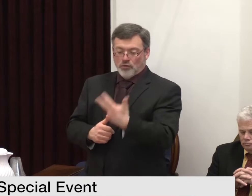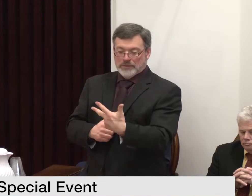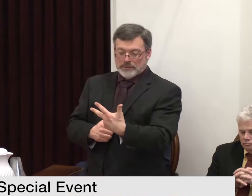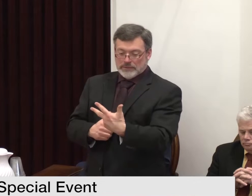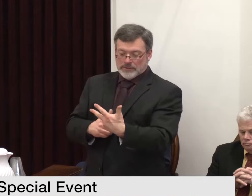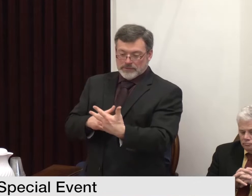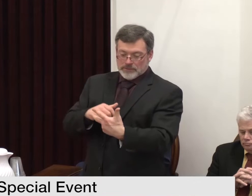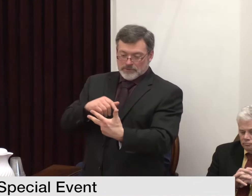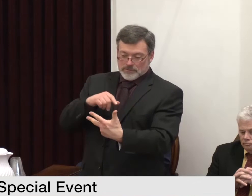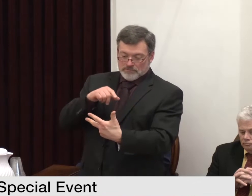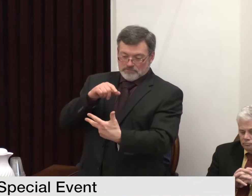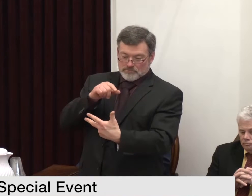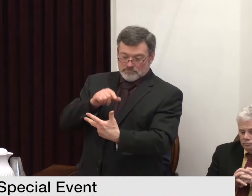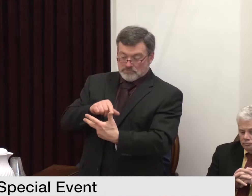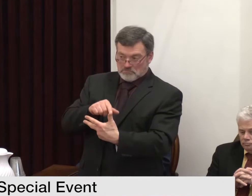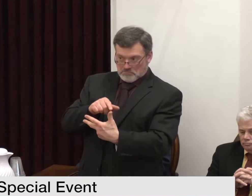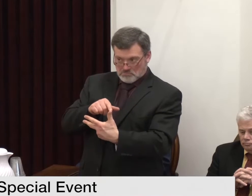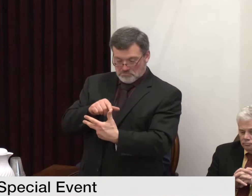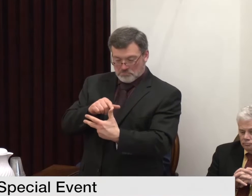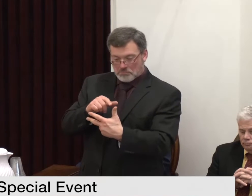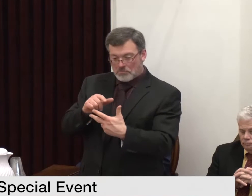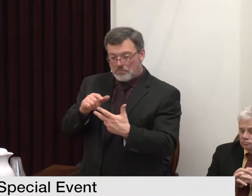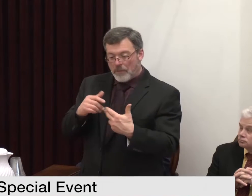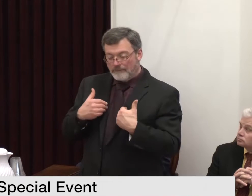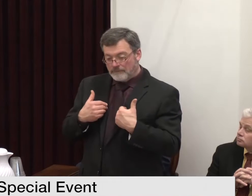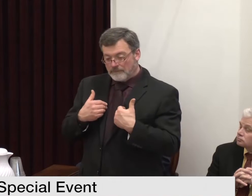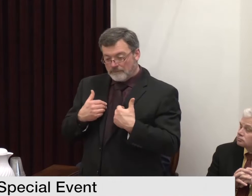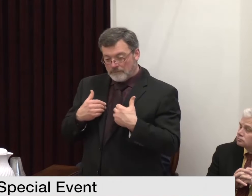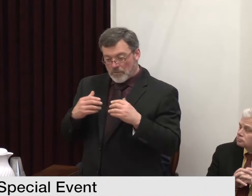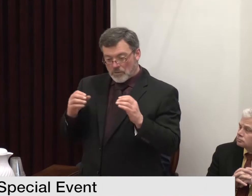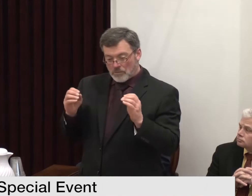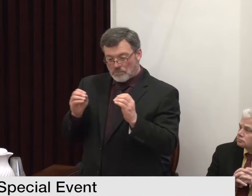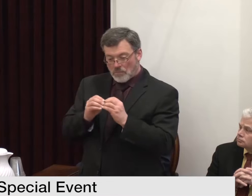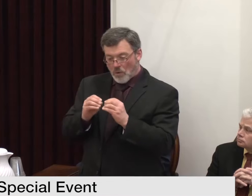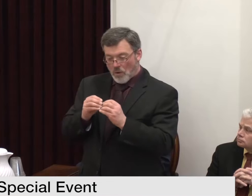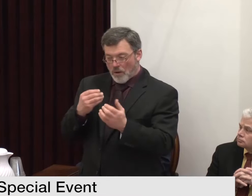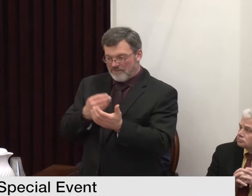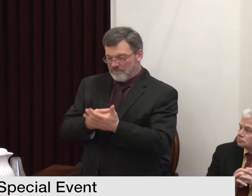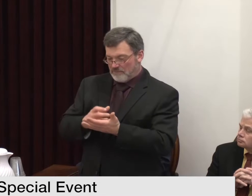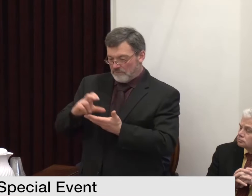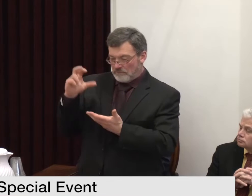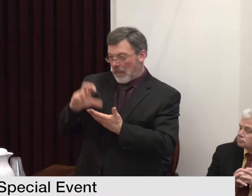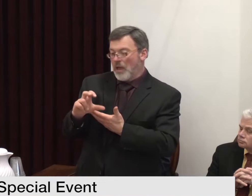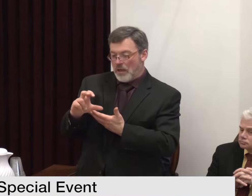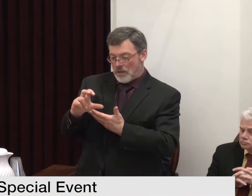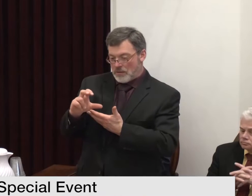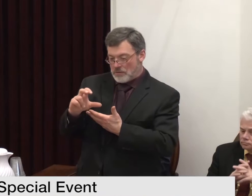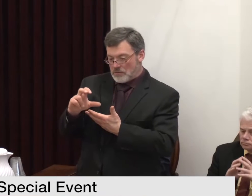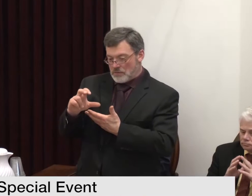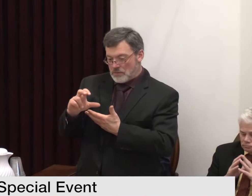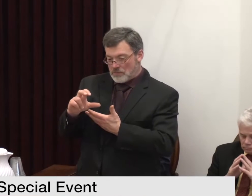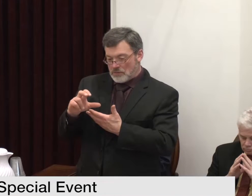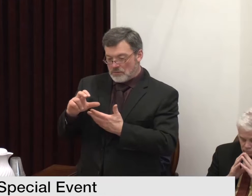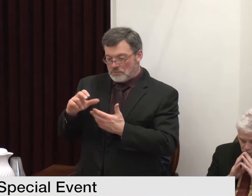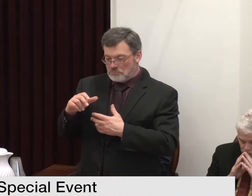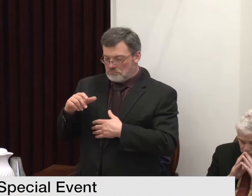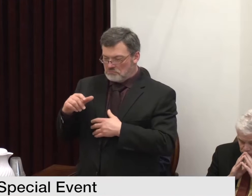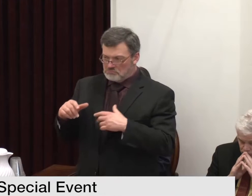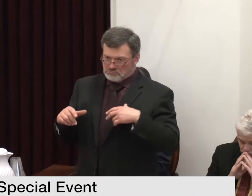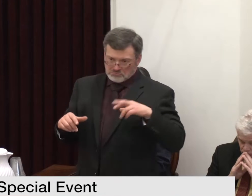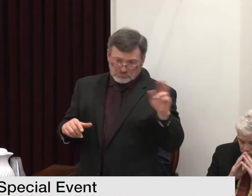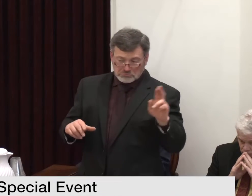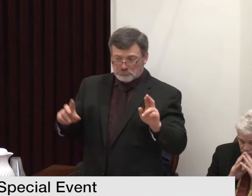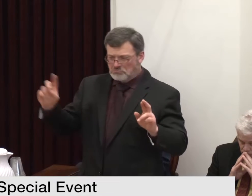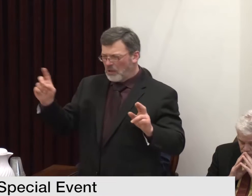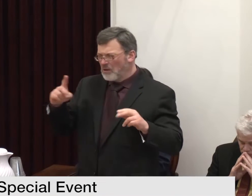First, let's spark more investment in our smaller, more disadvantaged areas by supporting the